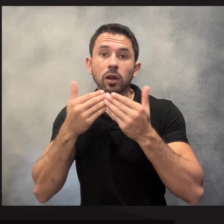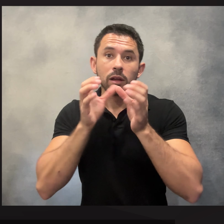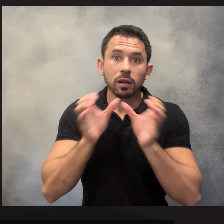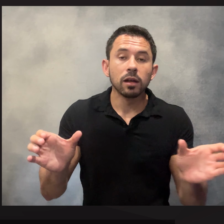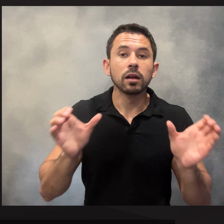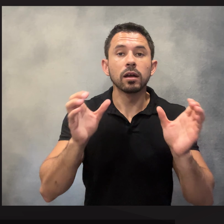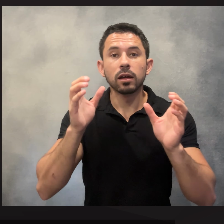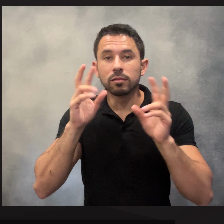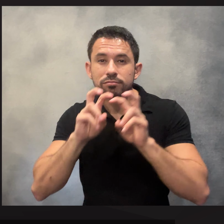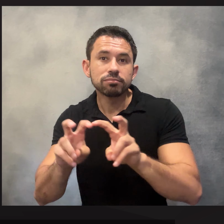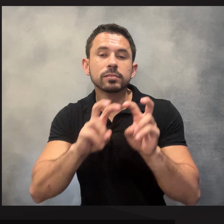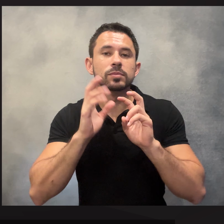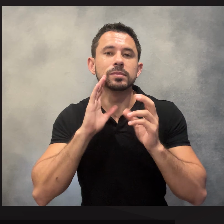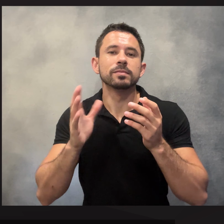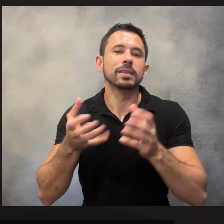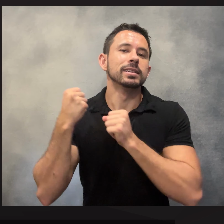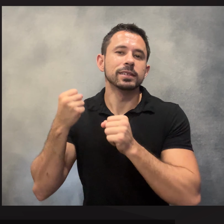quicker.